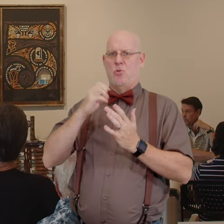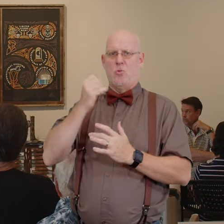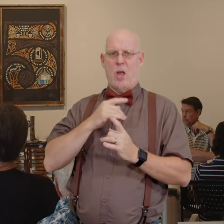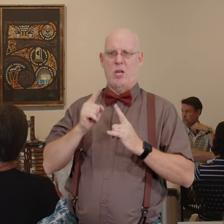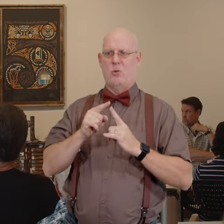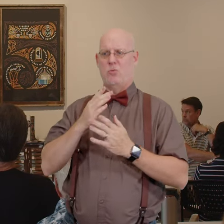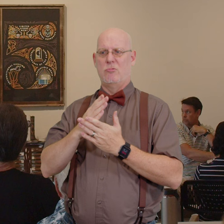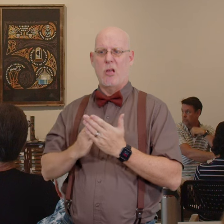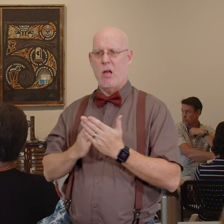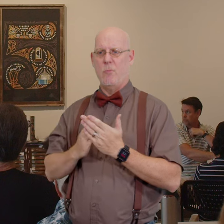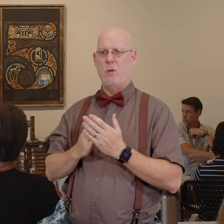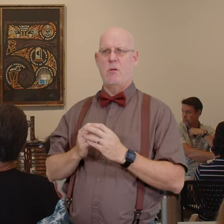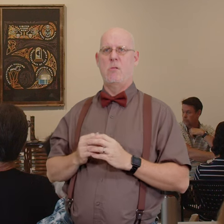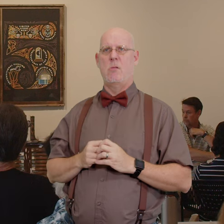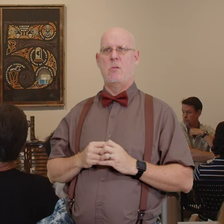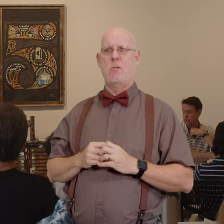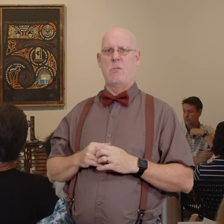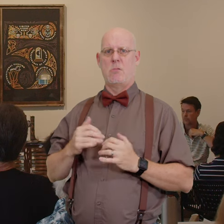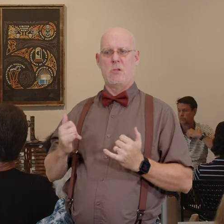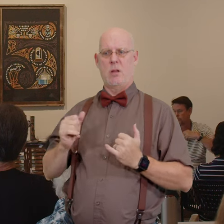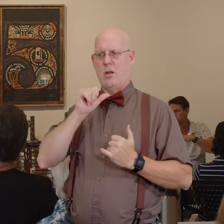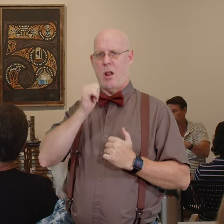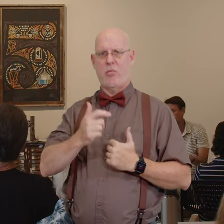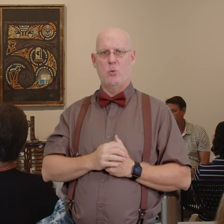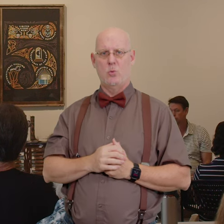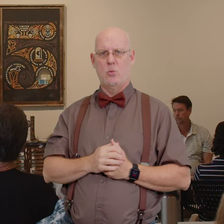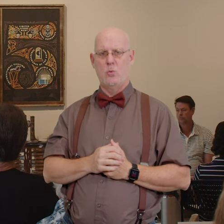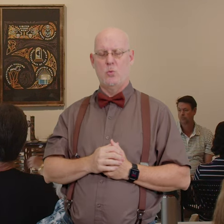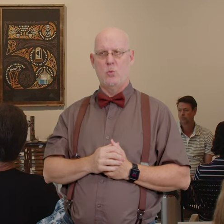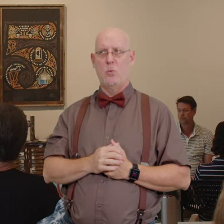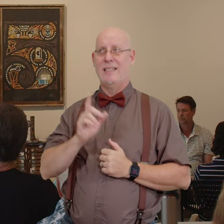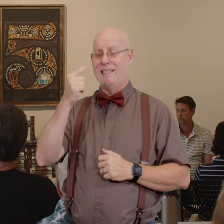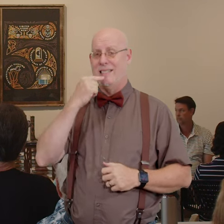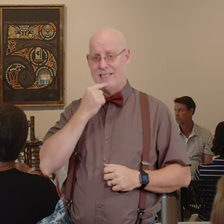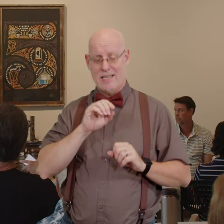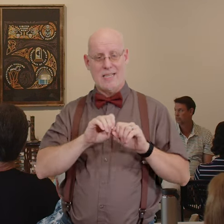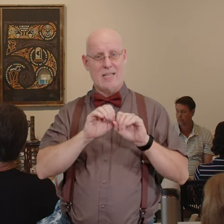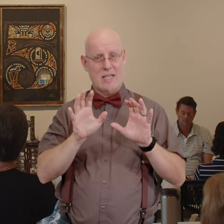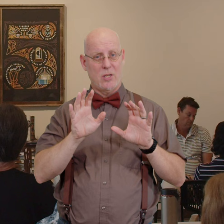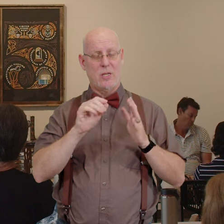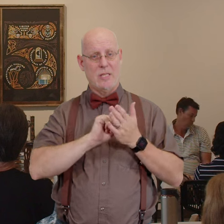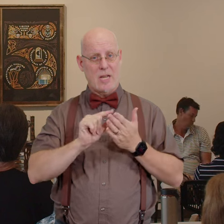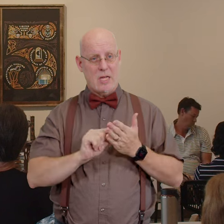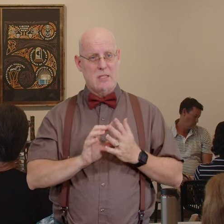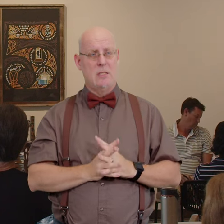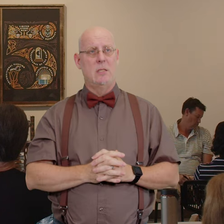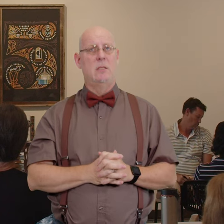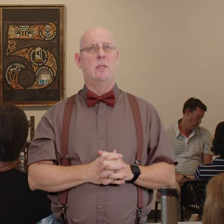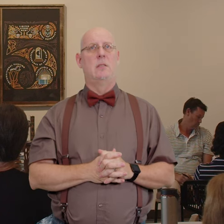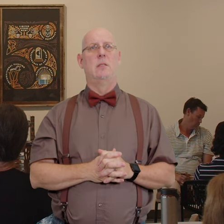radical grace to some in our day and not others. And he says here very clearly in the